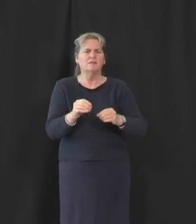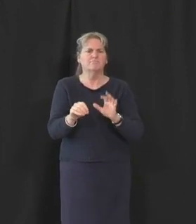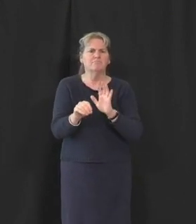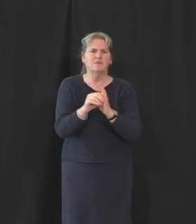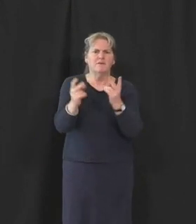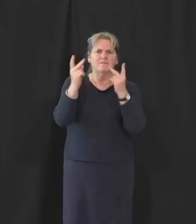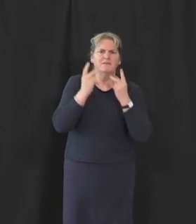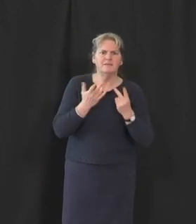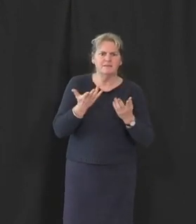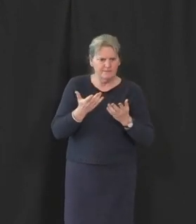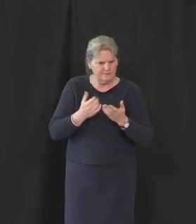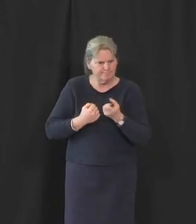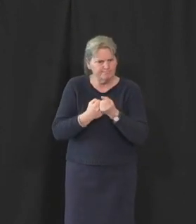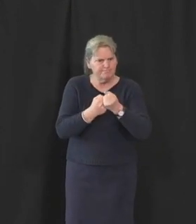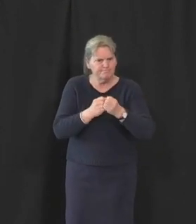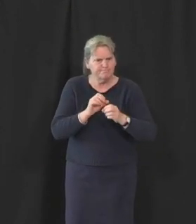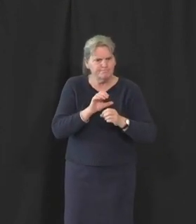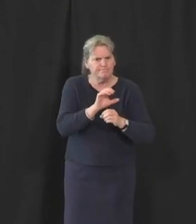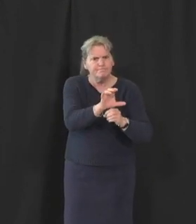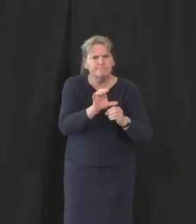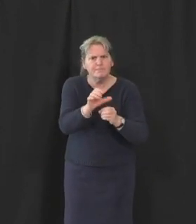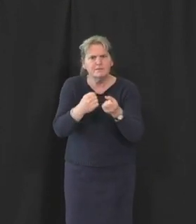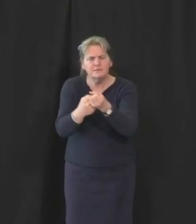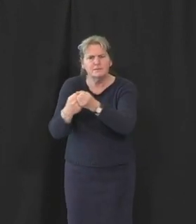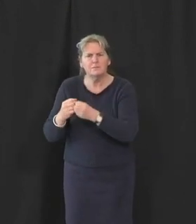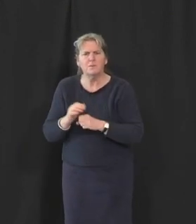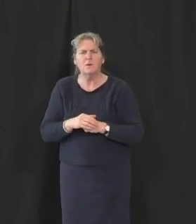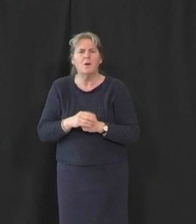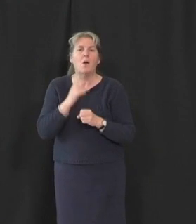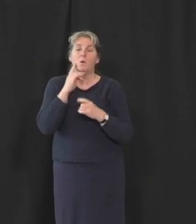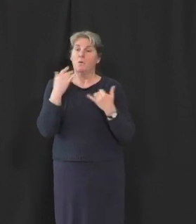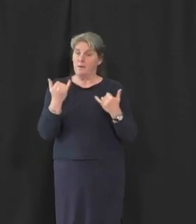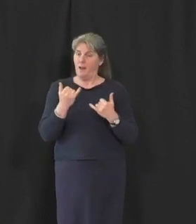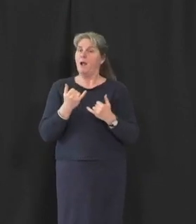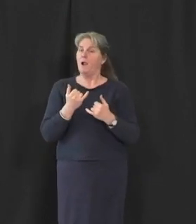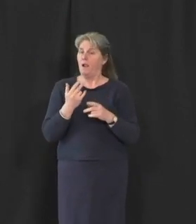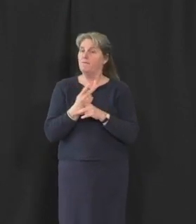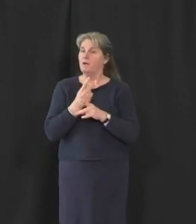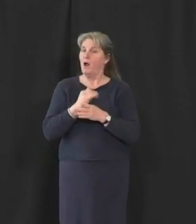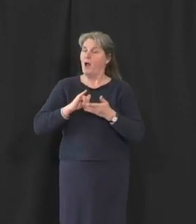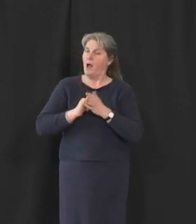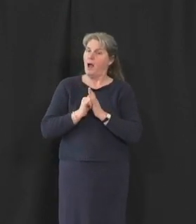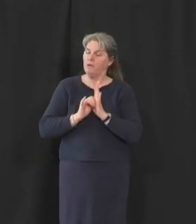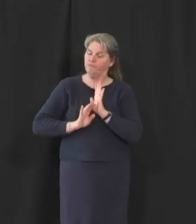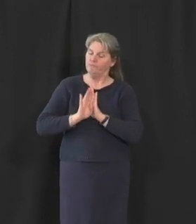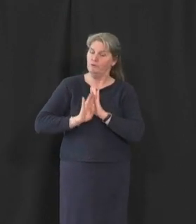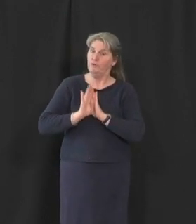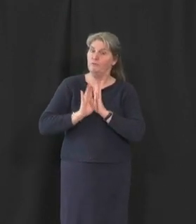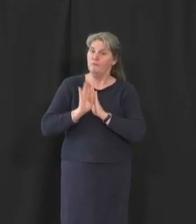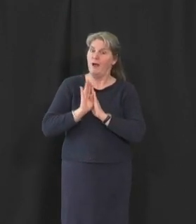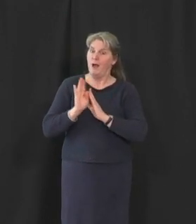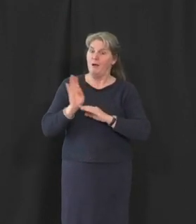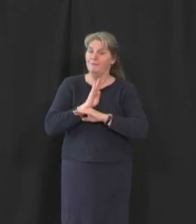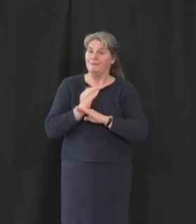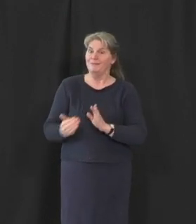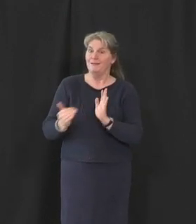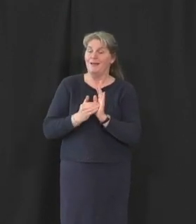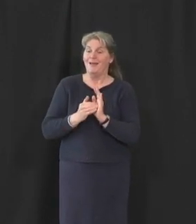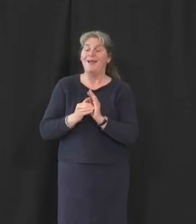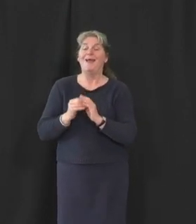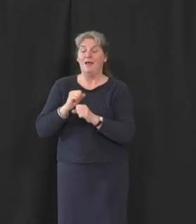know that a lot of work is being done now to be ready to rebuild our industry as soon as restrictions are